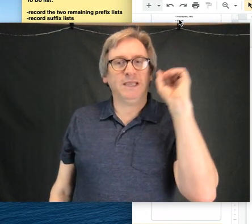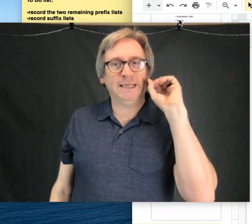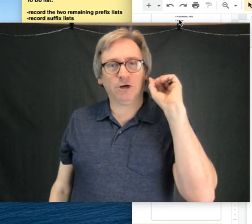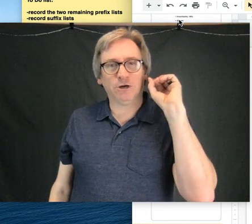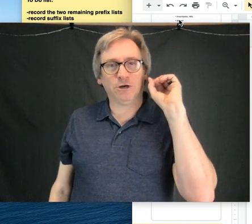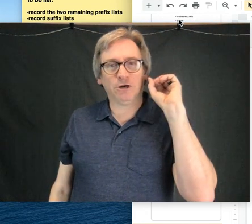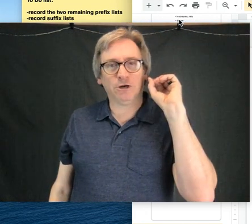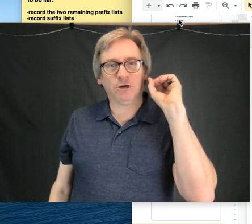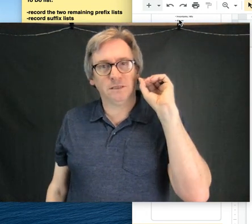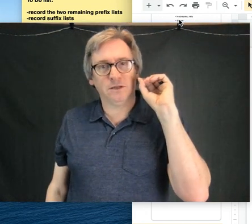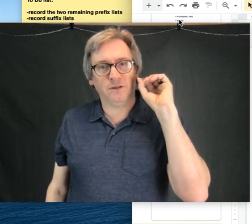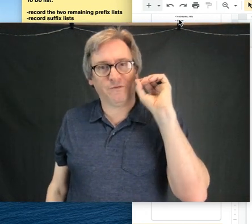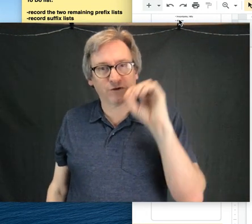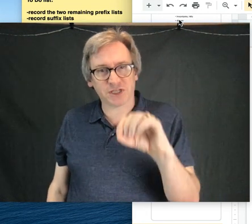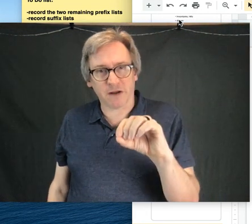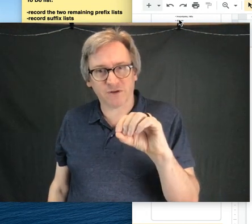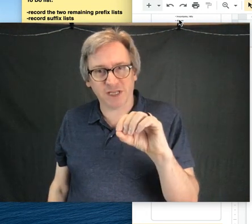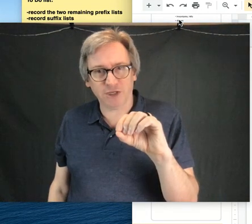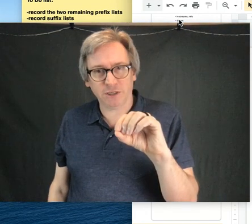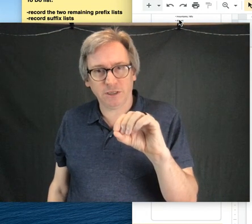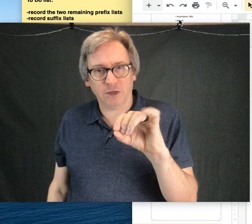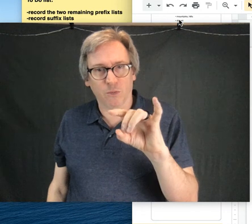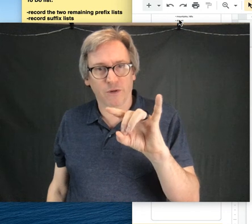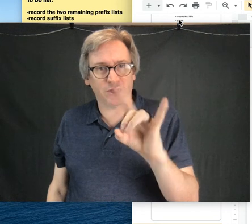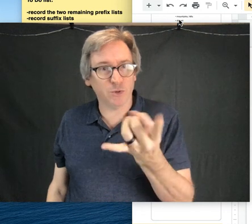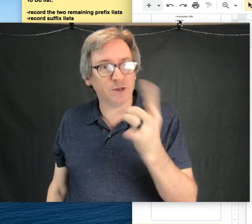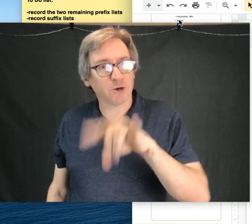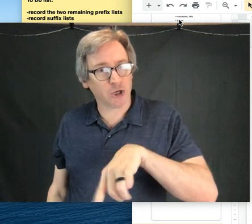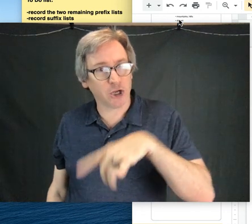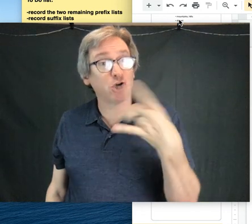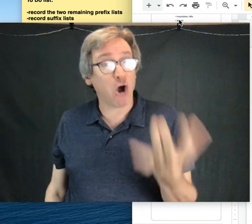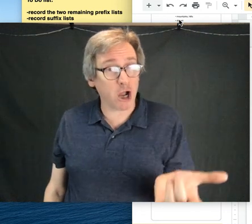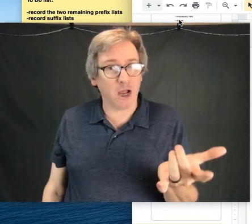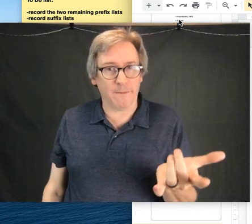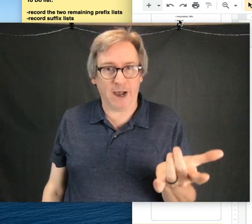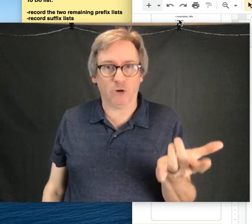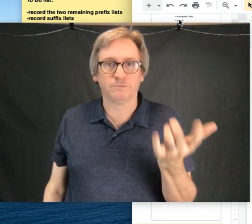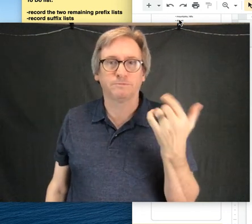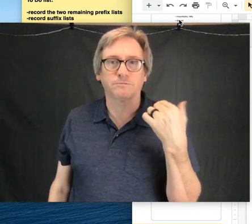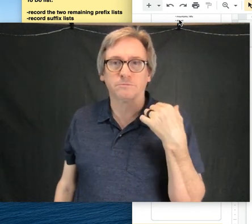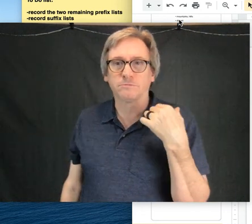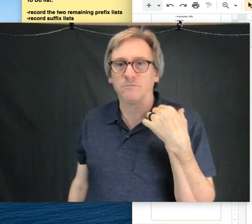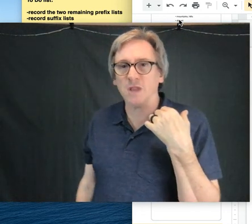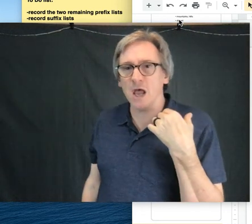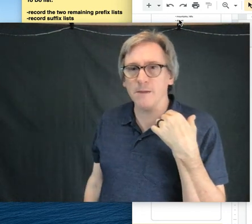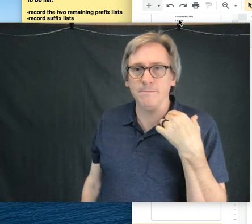So here is the first conversation where the two of them are going to talk about